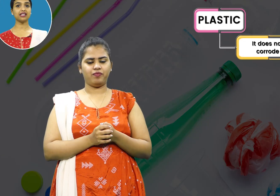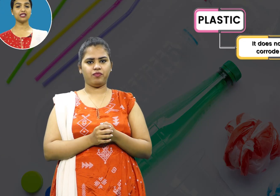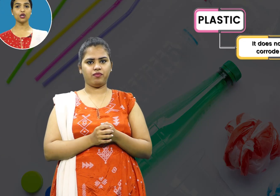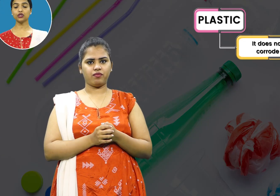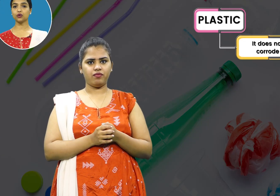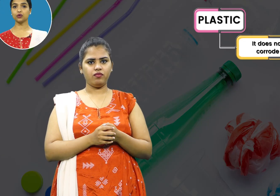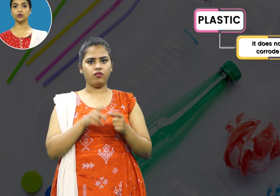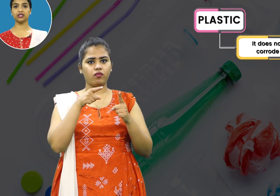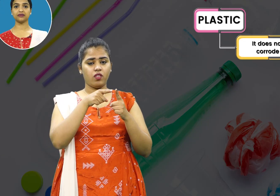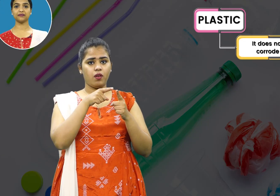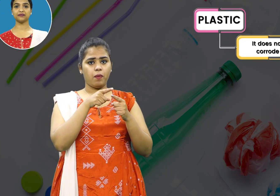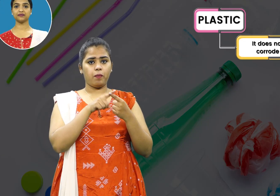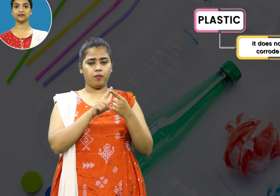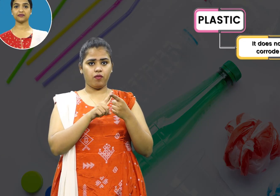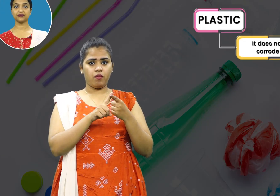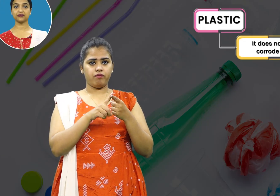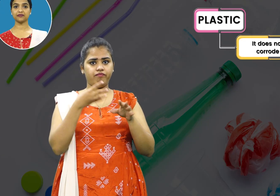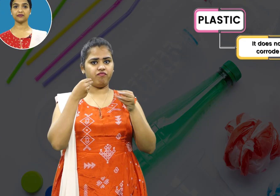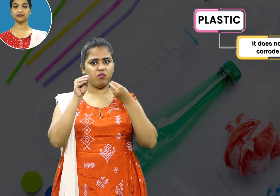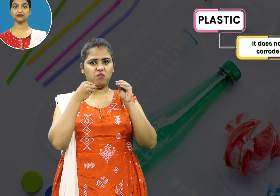Plastic does not corrode.